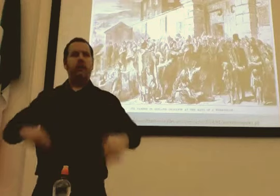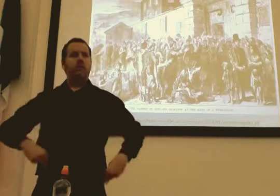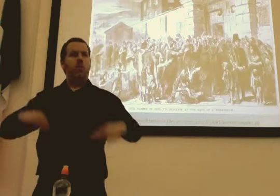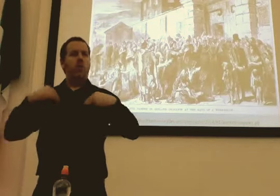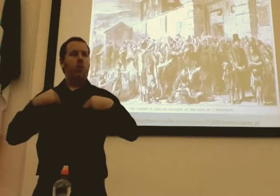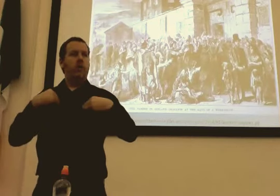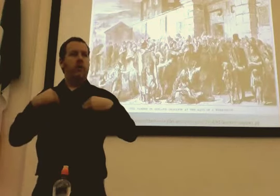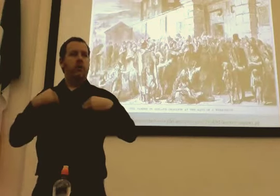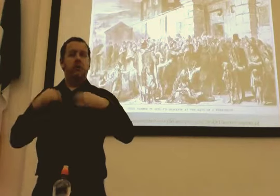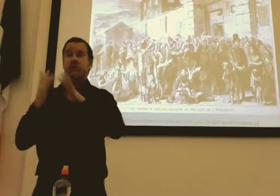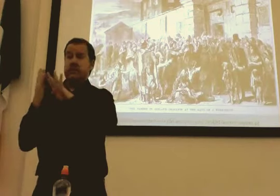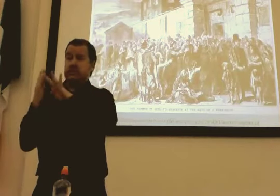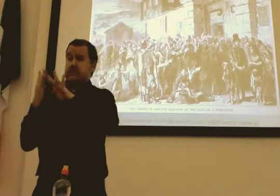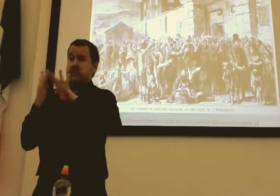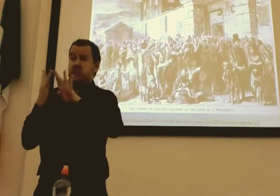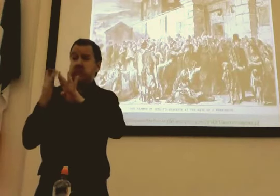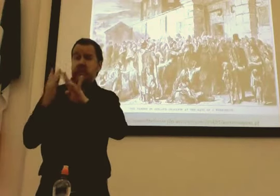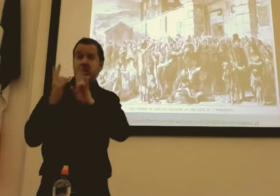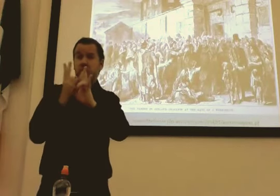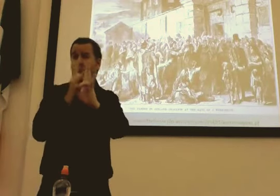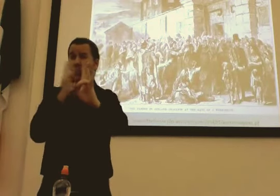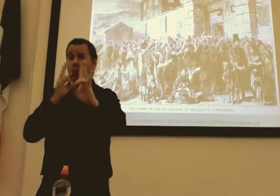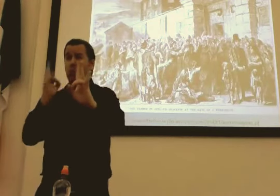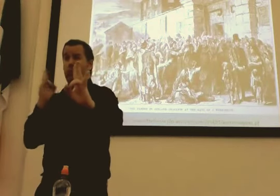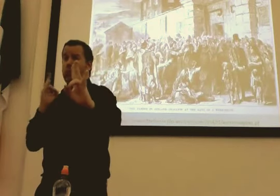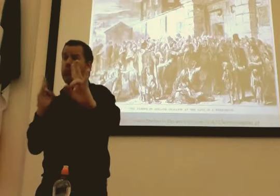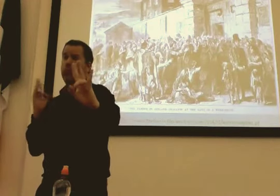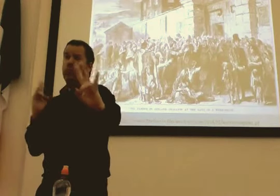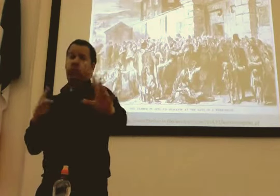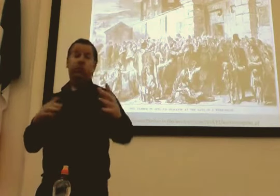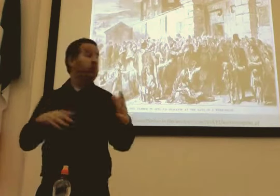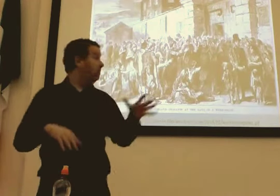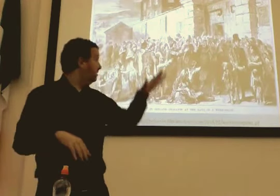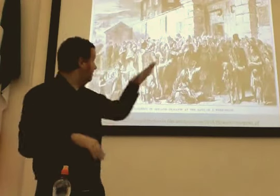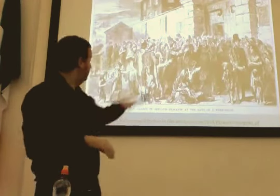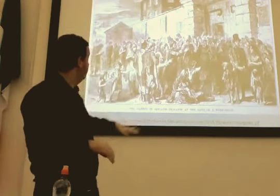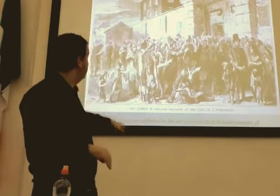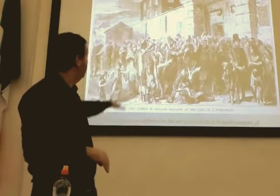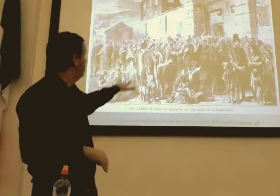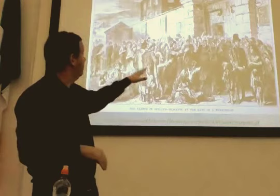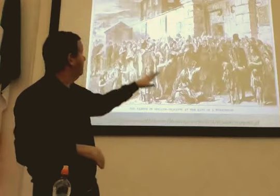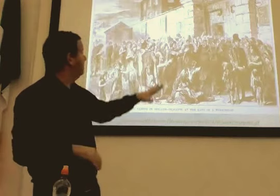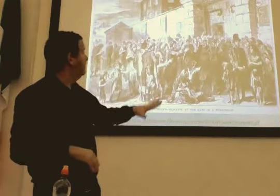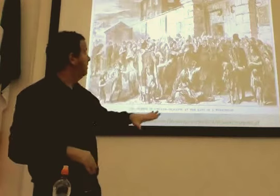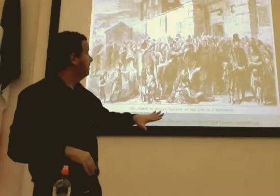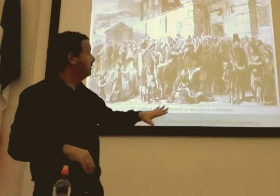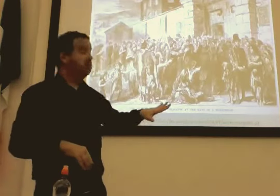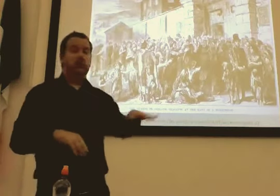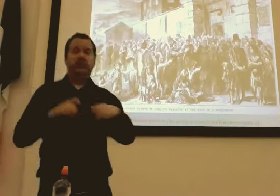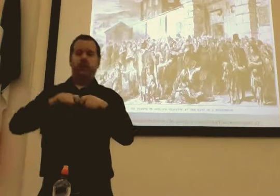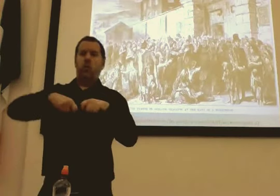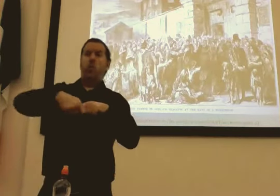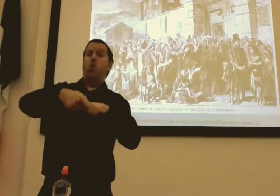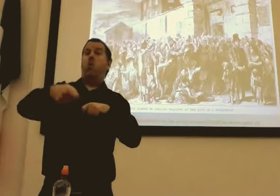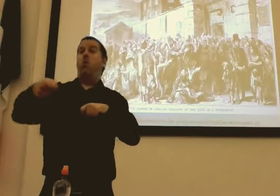people were begging to get into the workhouse, and there was actually queues to get into the workhouse.